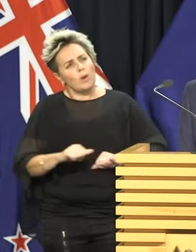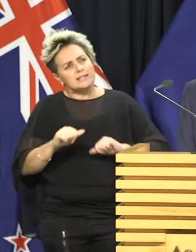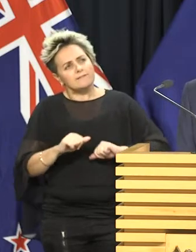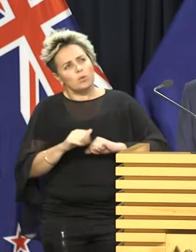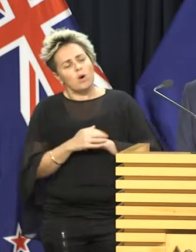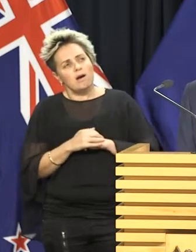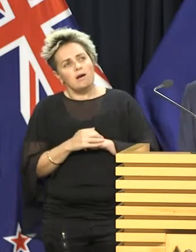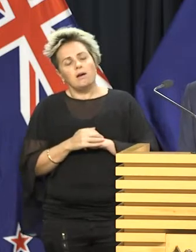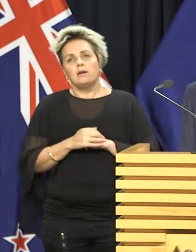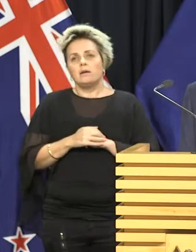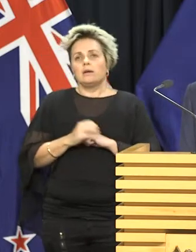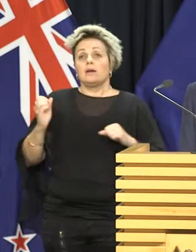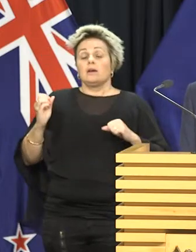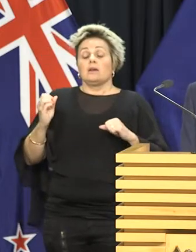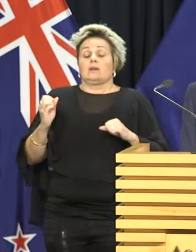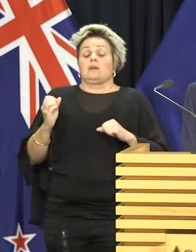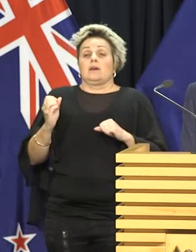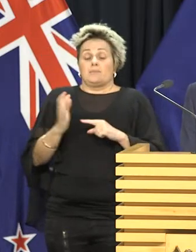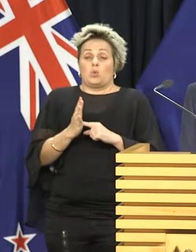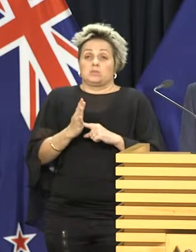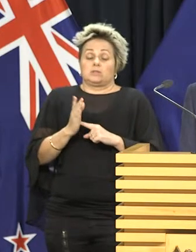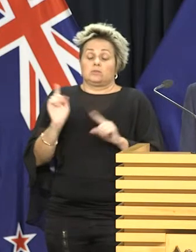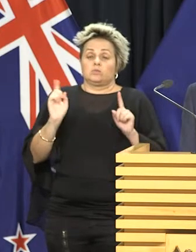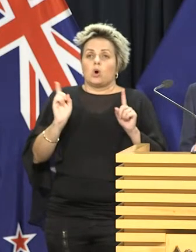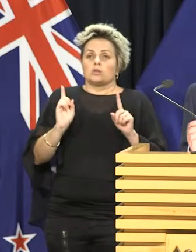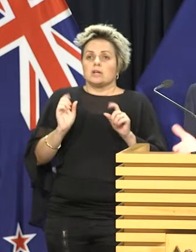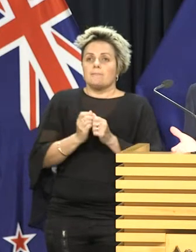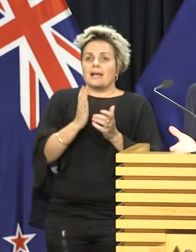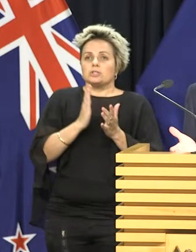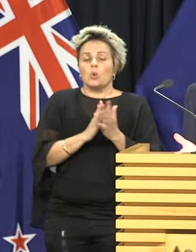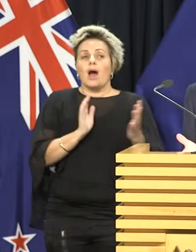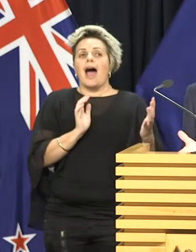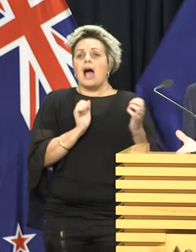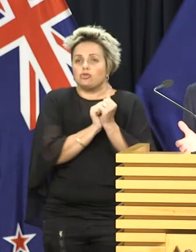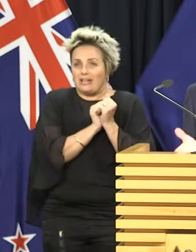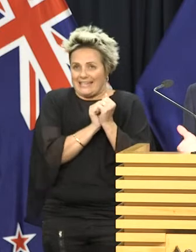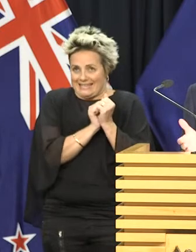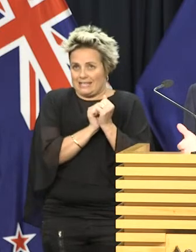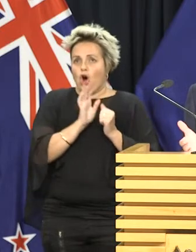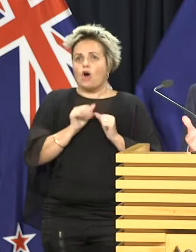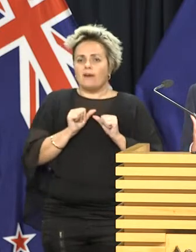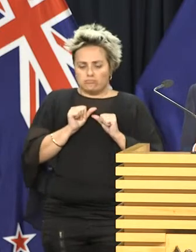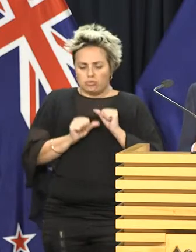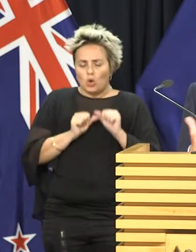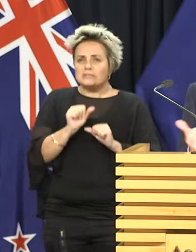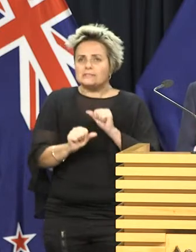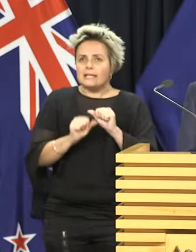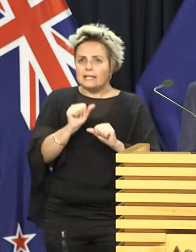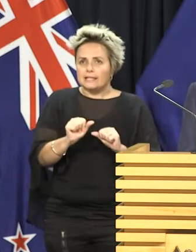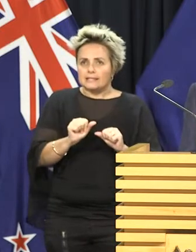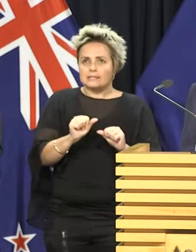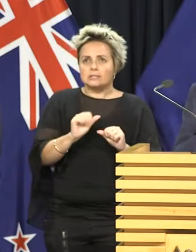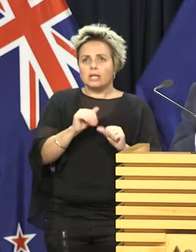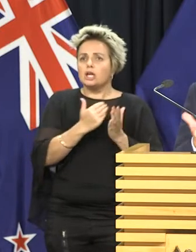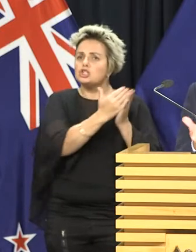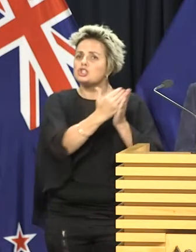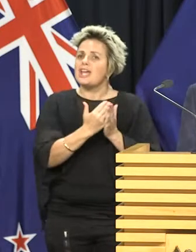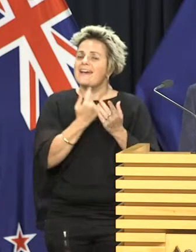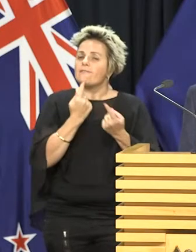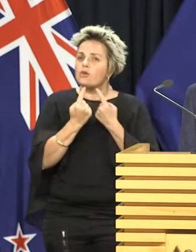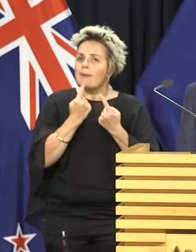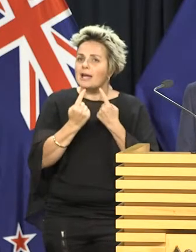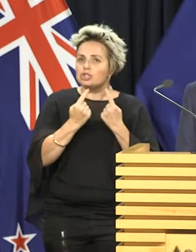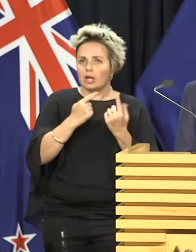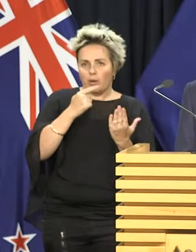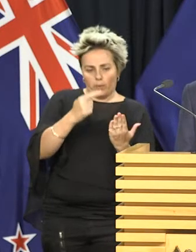key issue was getting agreement around the process for sharing information and the protocols